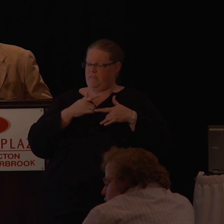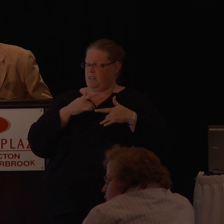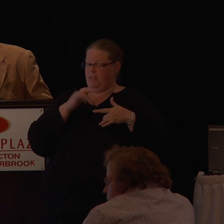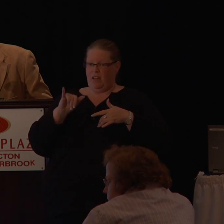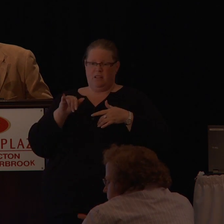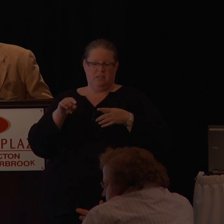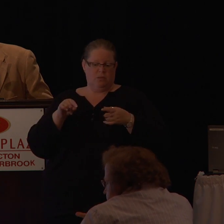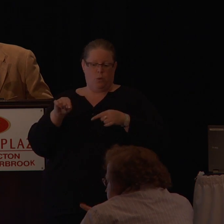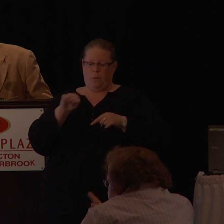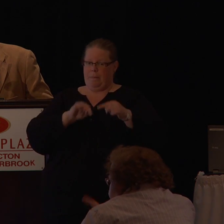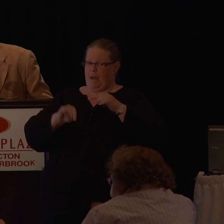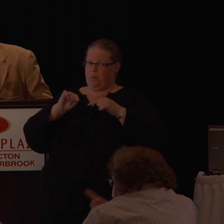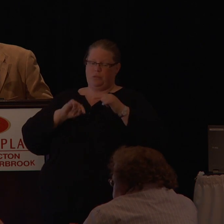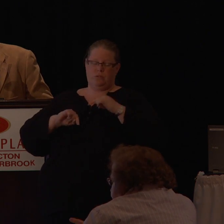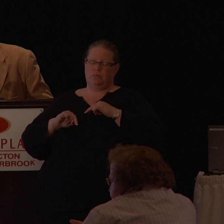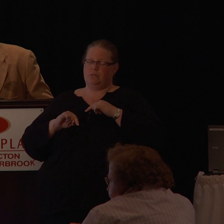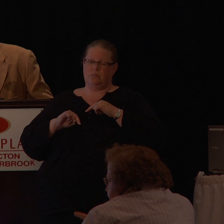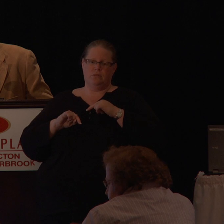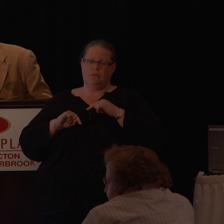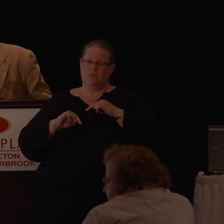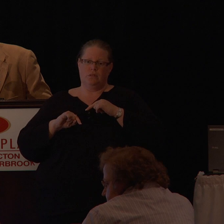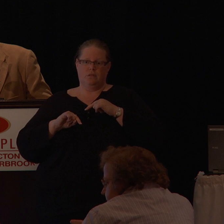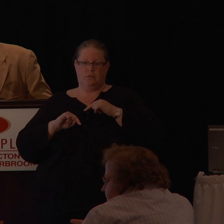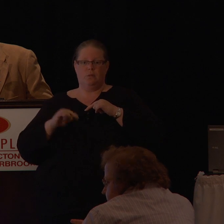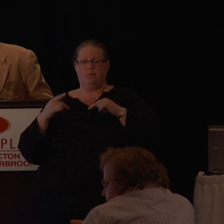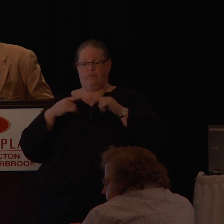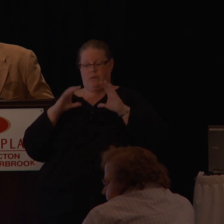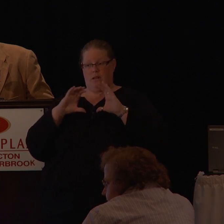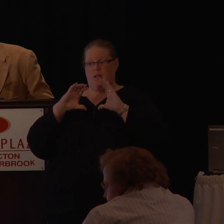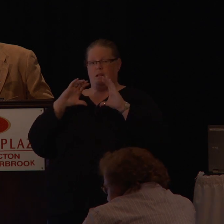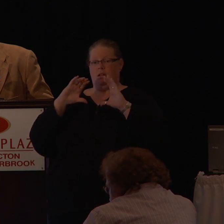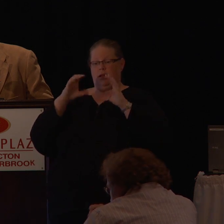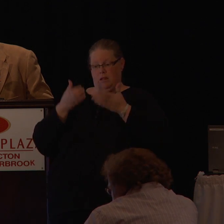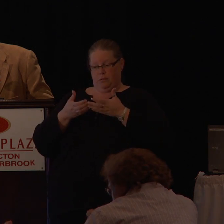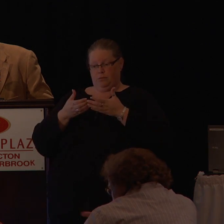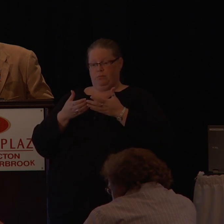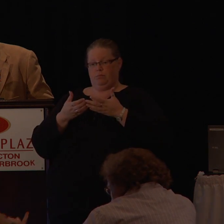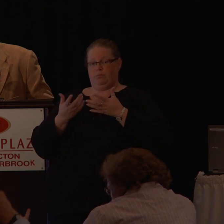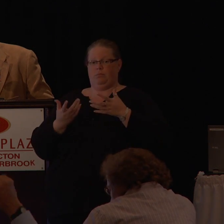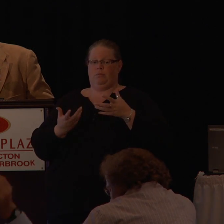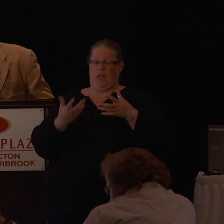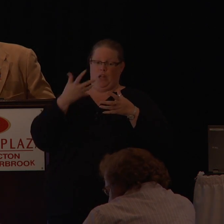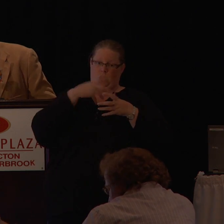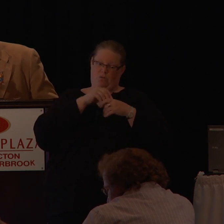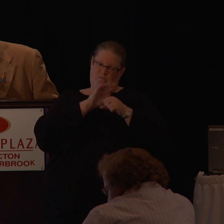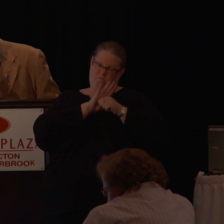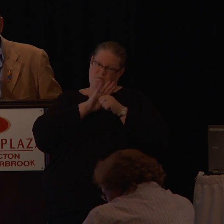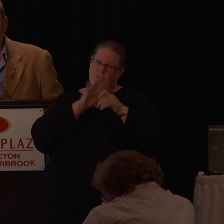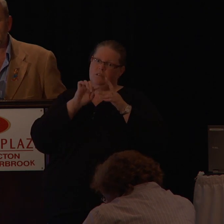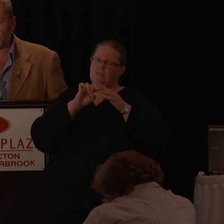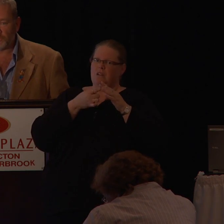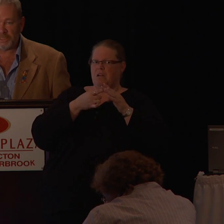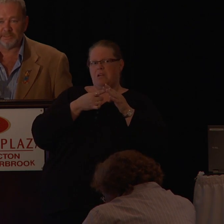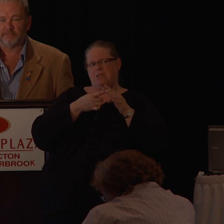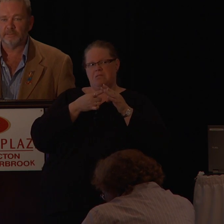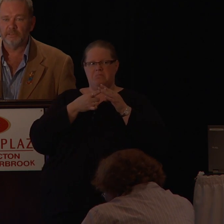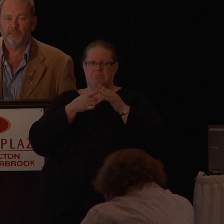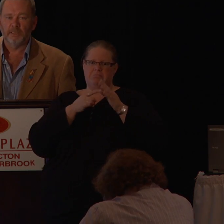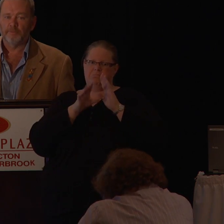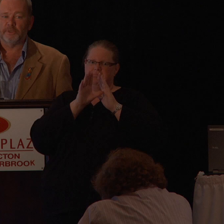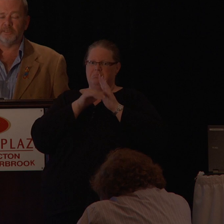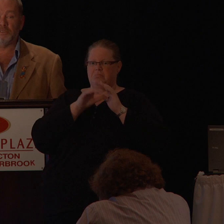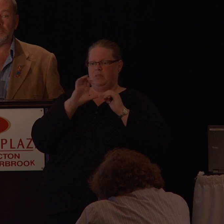stuff. Yes, the classroom inclusion drive started a couple of years after the Charter of